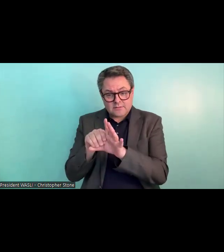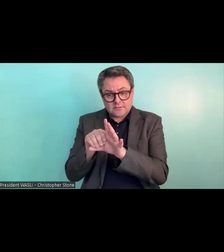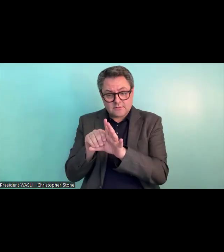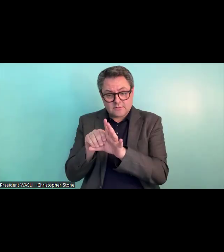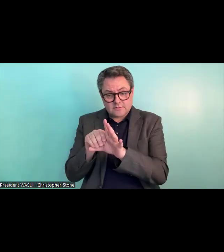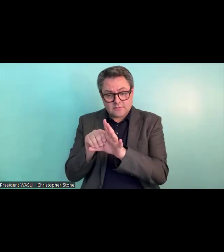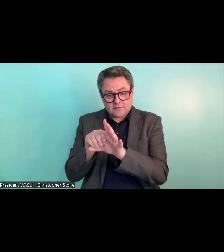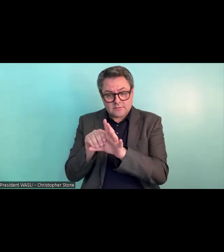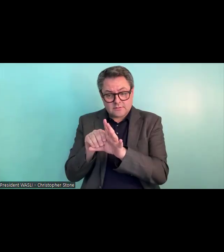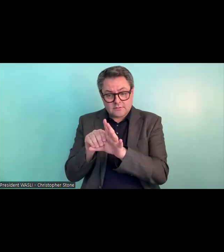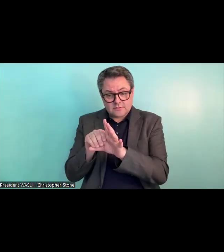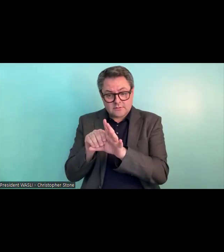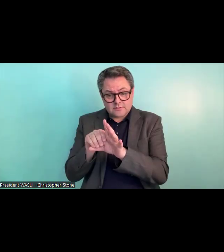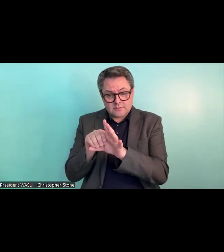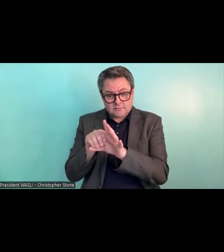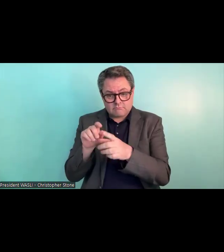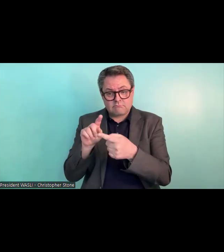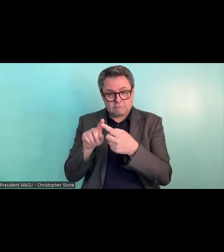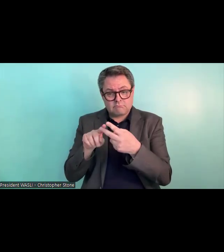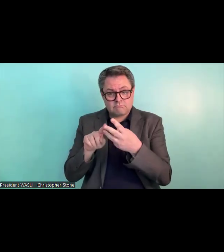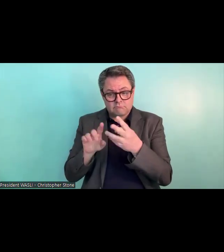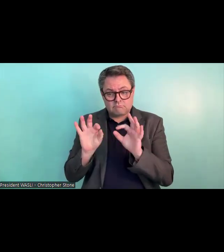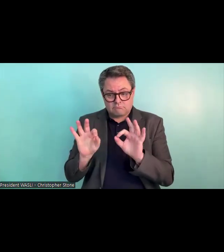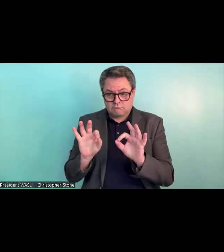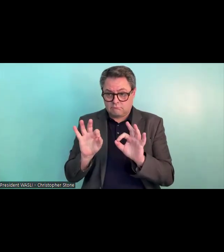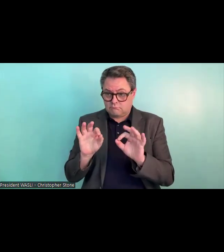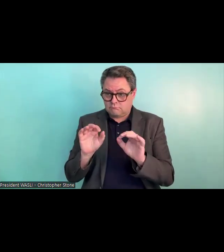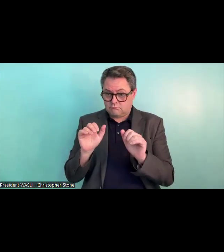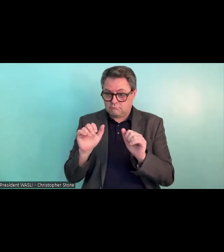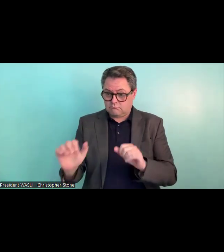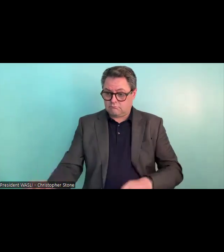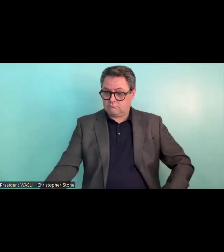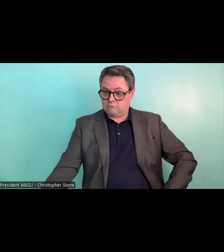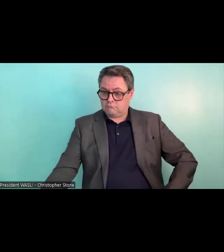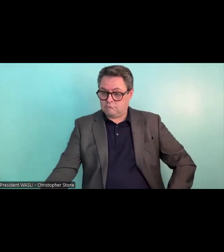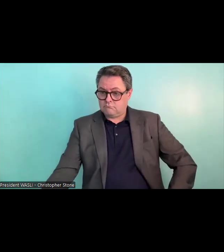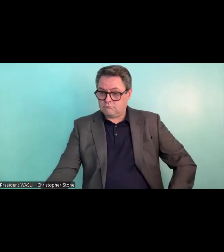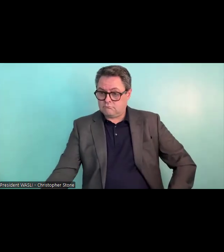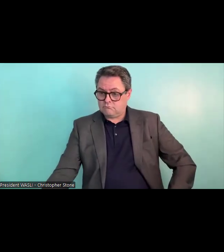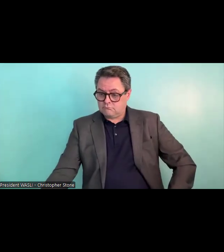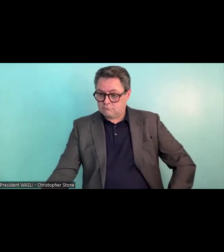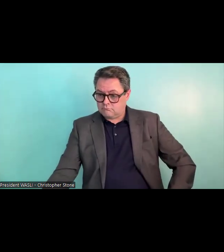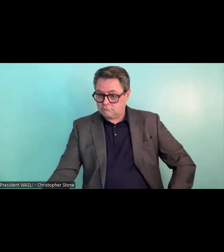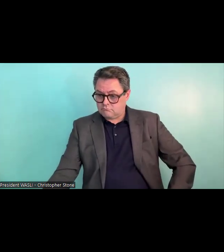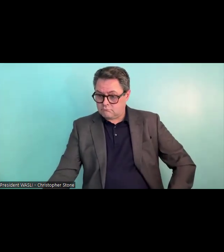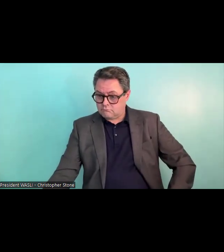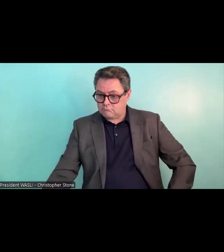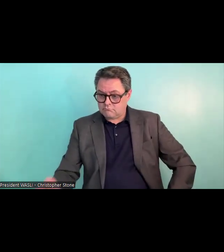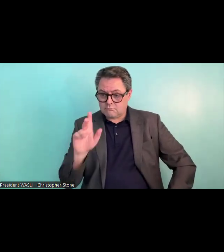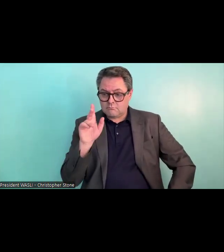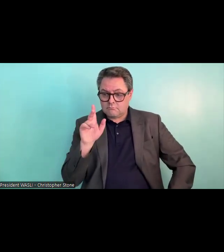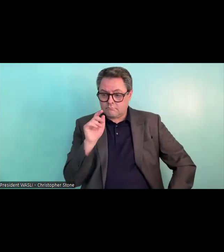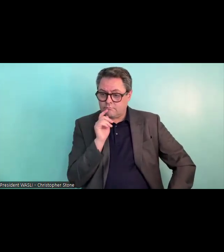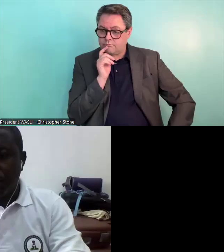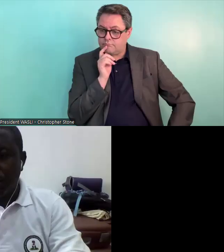Timothy, have you added those We are individuals? adding them, yes. You've added them. You've added everybody them. that has said that they